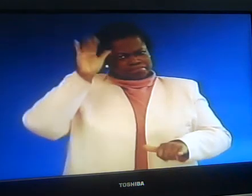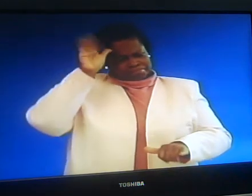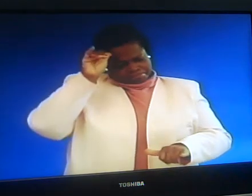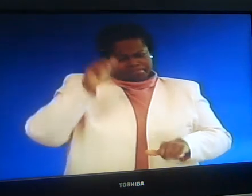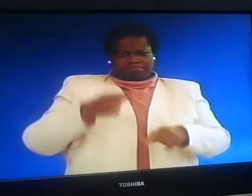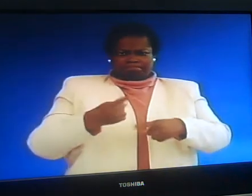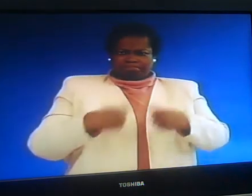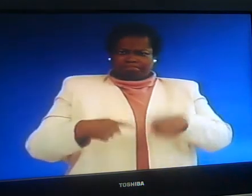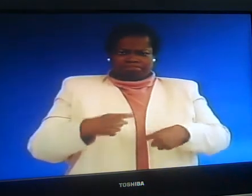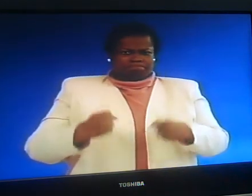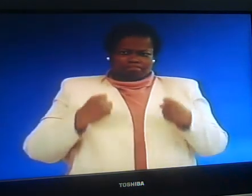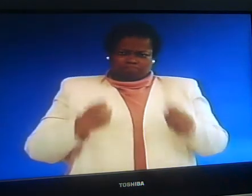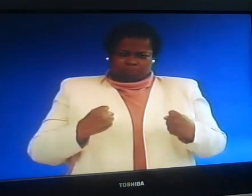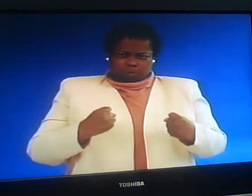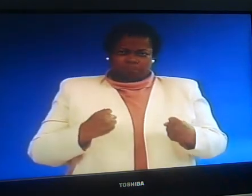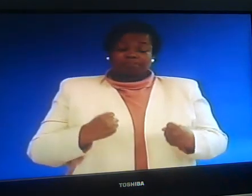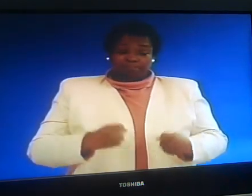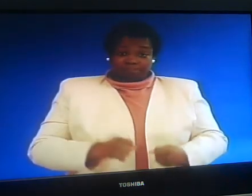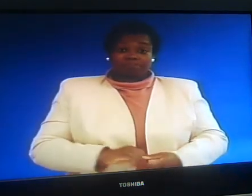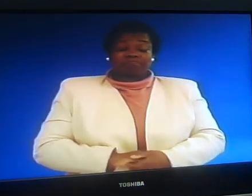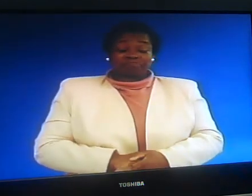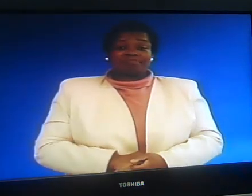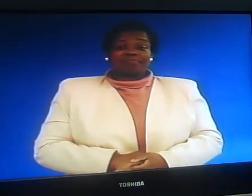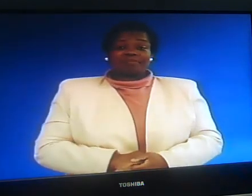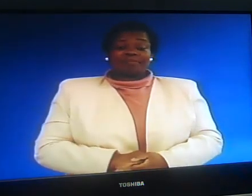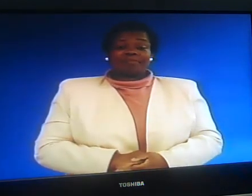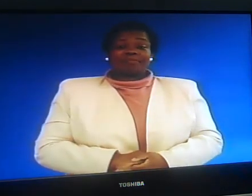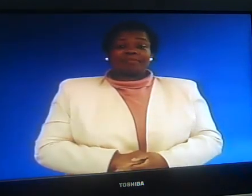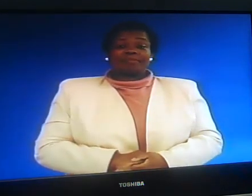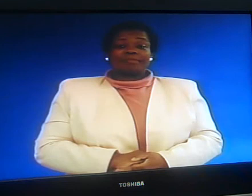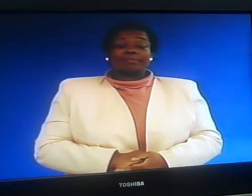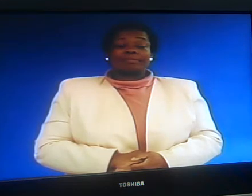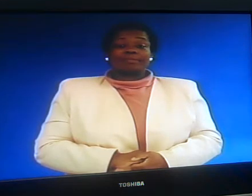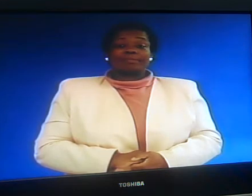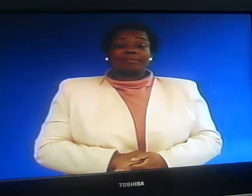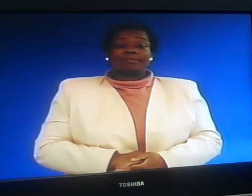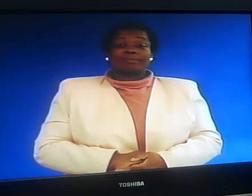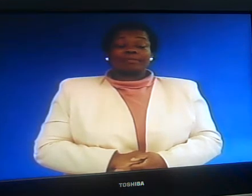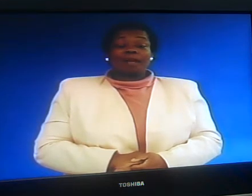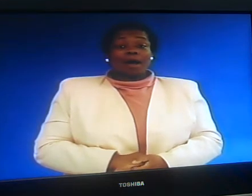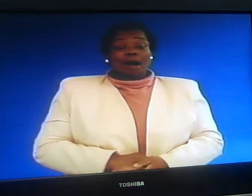Europe, but they were stubborn, they were strong, and they really wanted ASL to win.